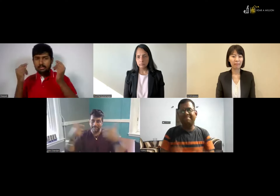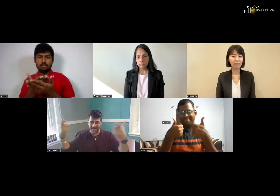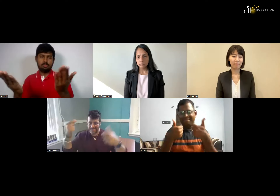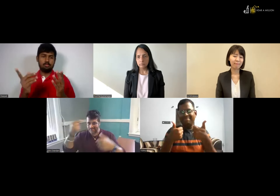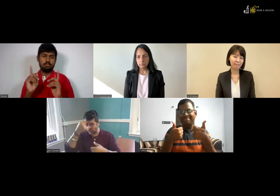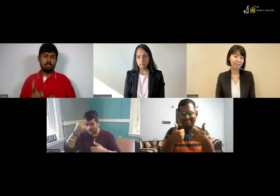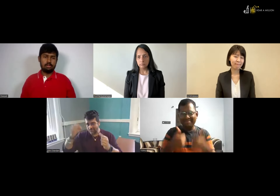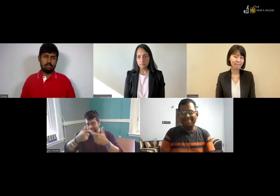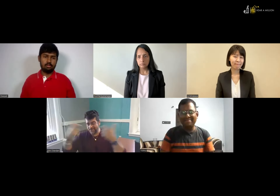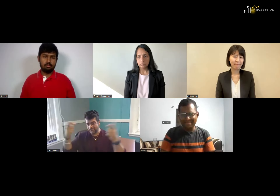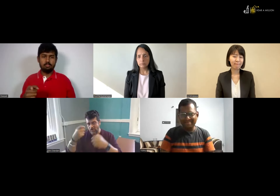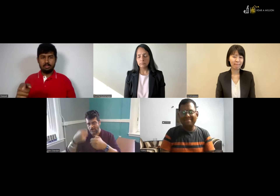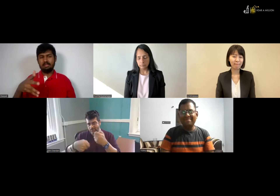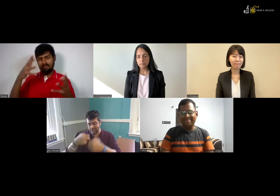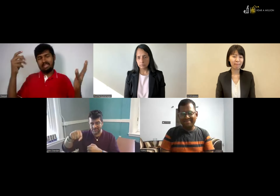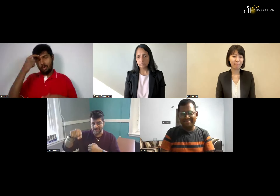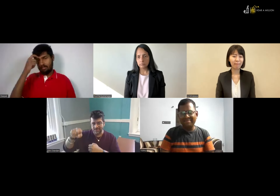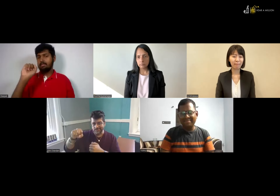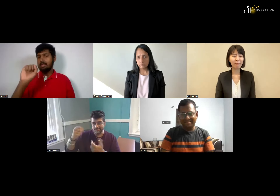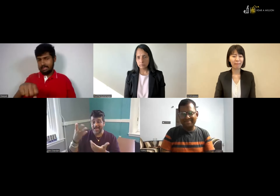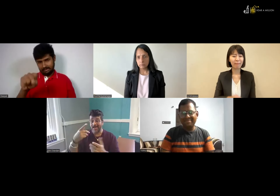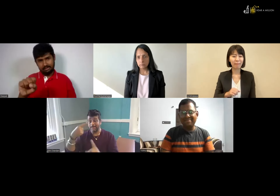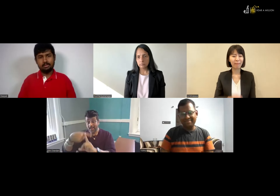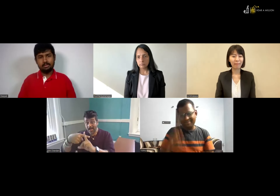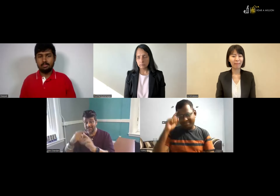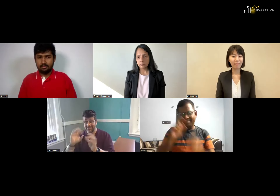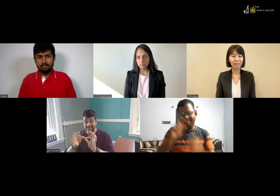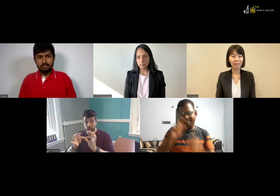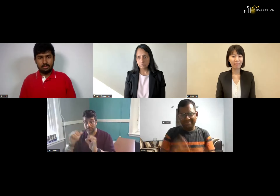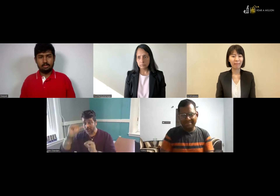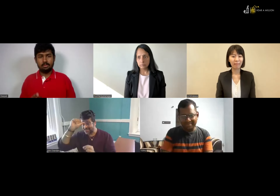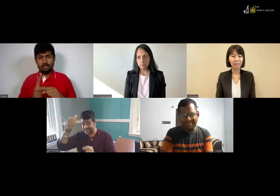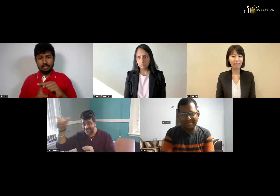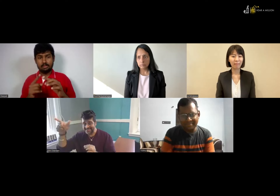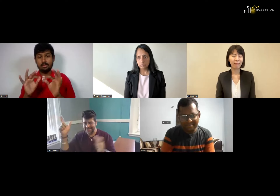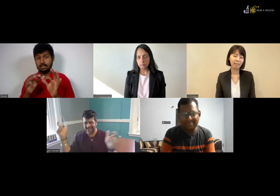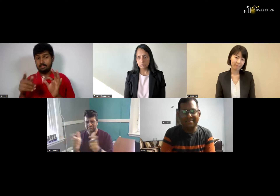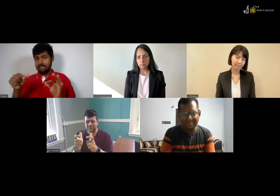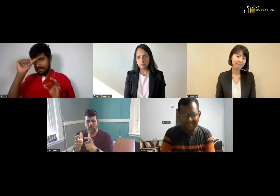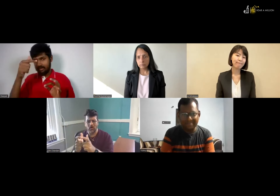Yeah, it will take a long time. I know it's a big problem, but yeah, we need to do the advocacy work.